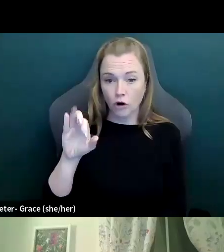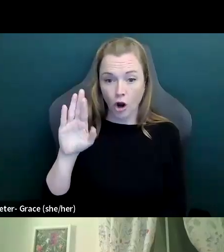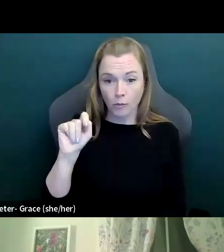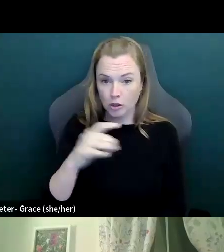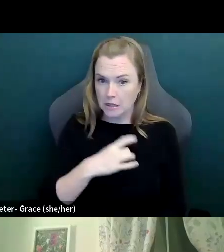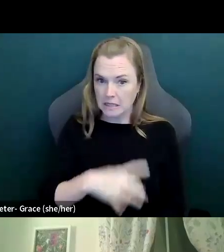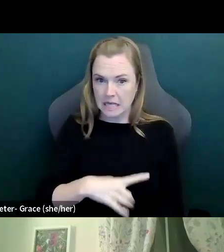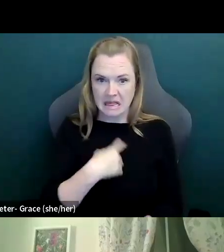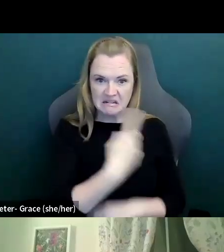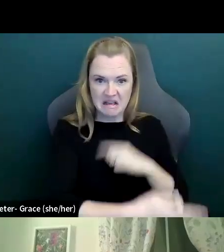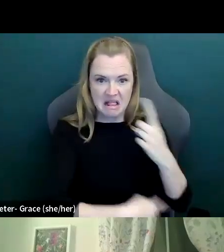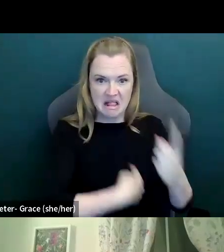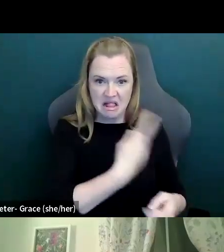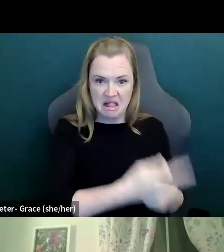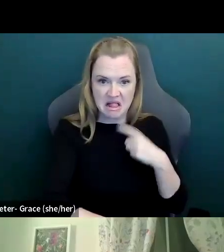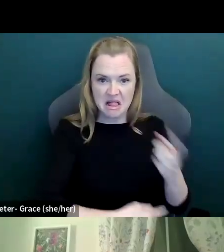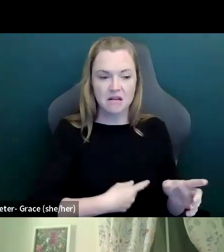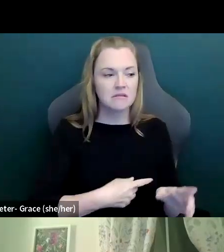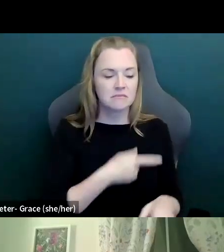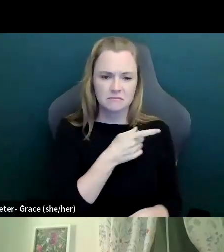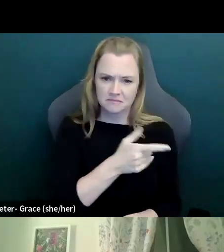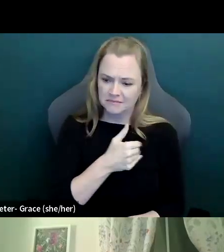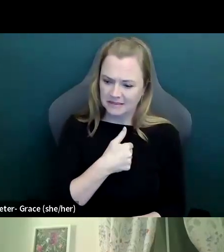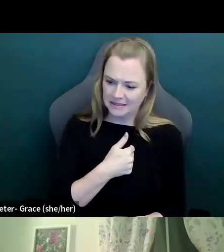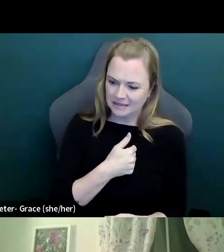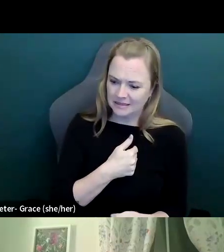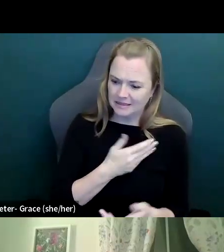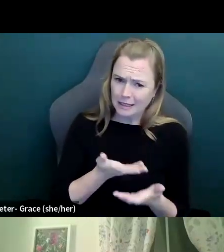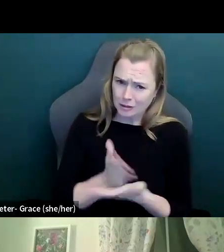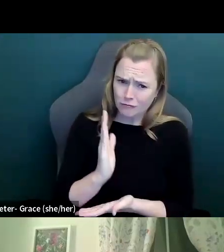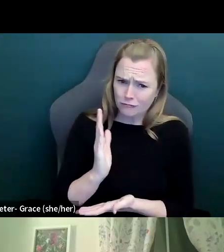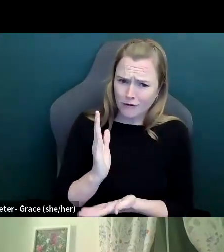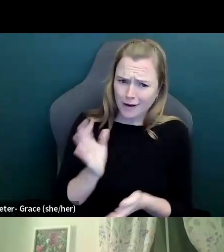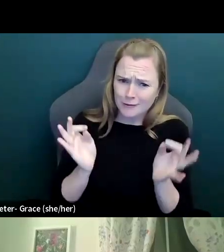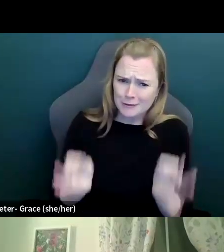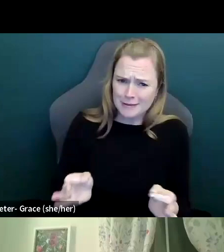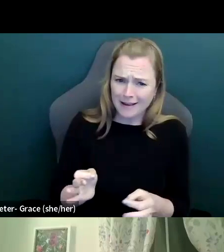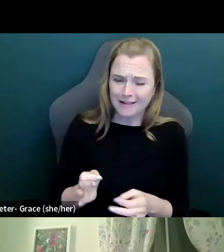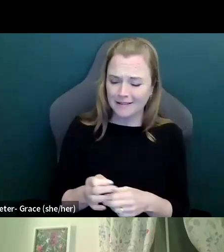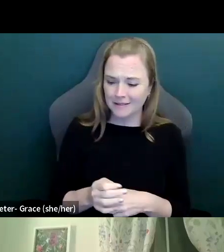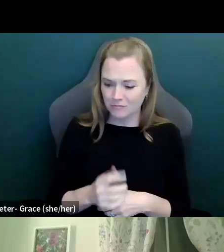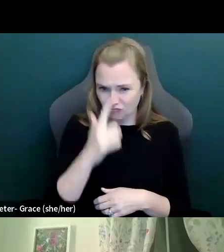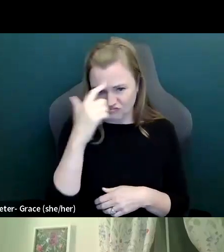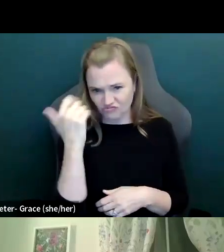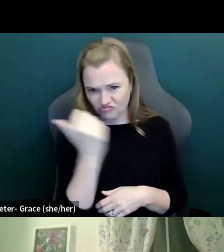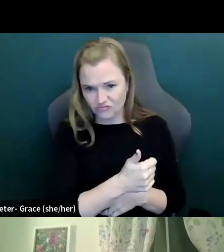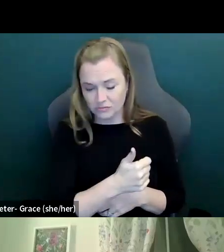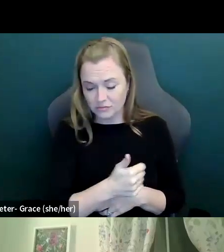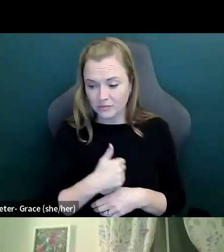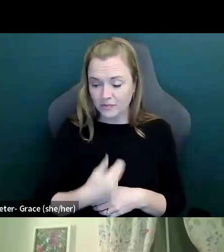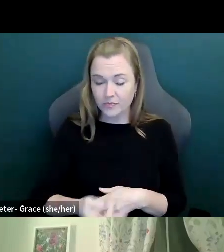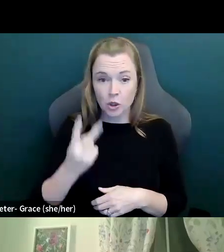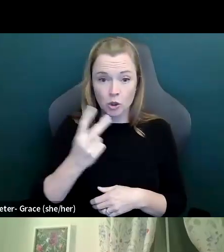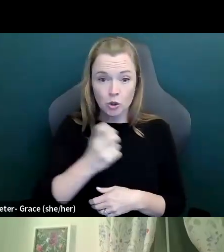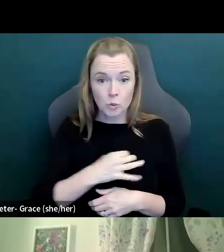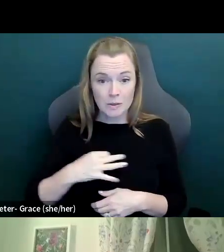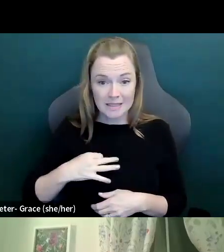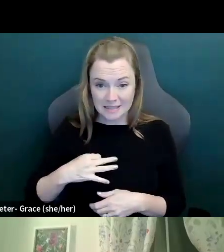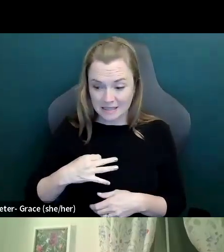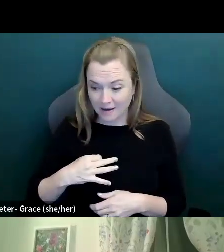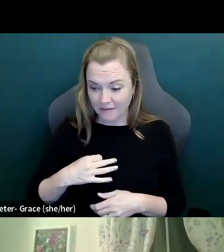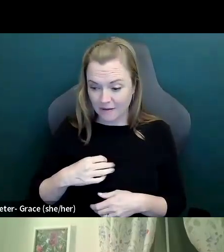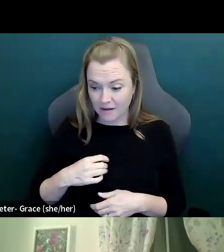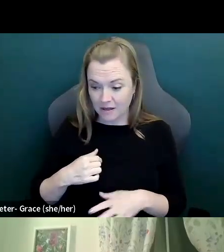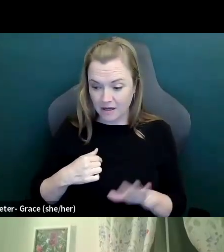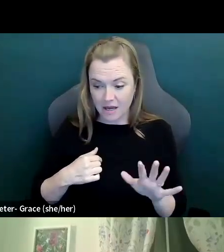to. He has a right to his life. And he has 2 staff members. He's really like, I don't even know how to